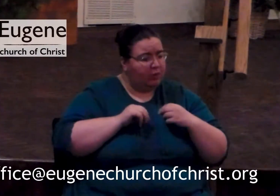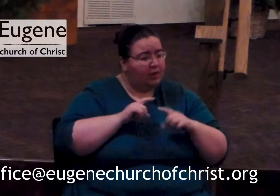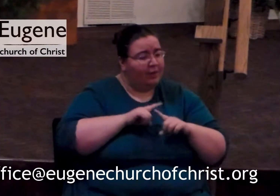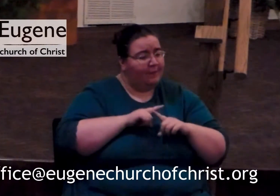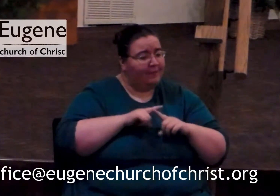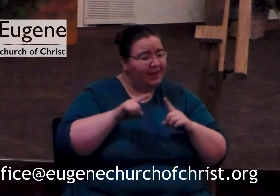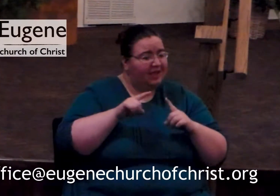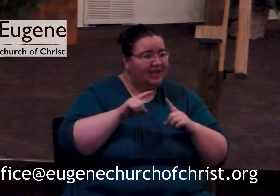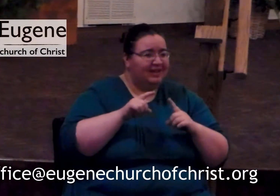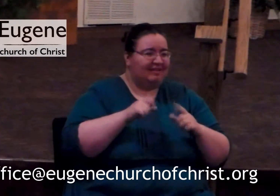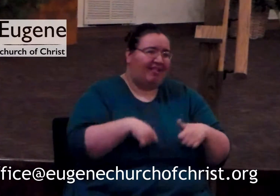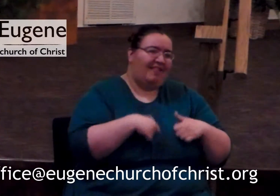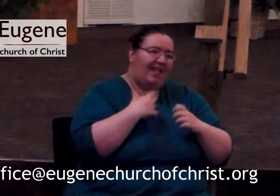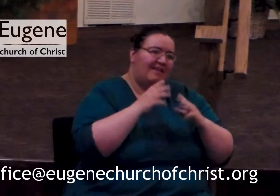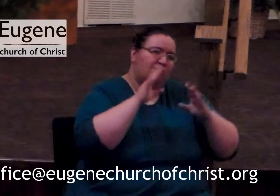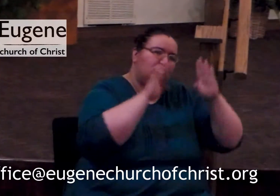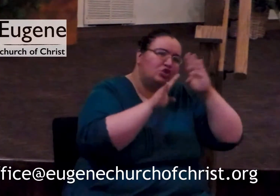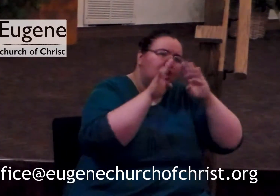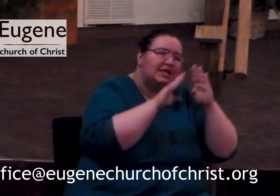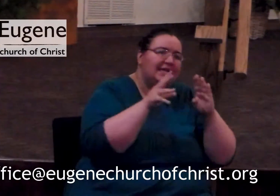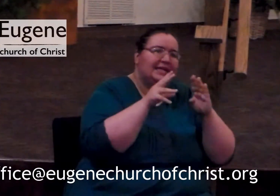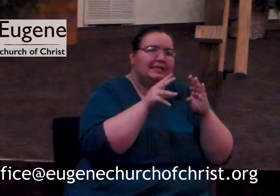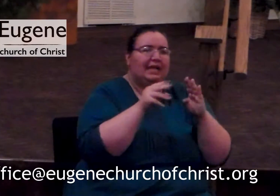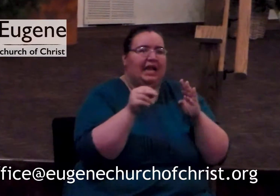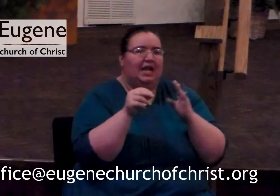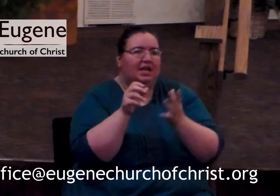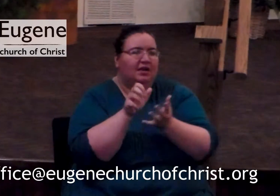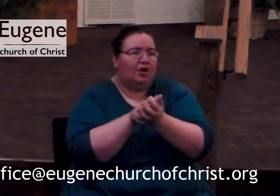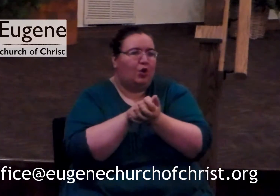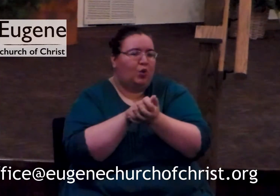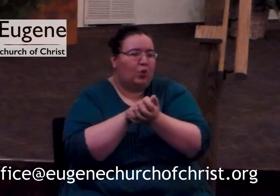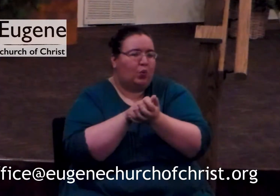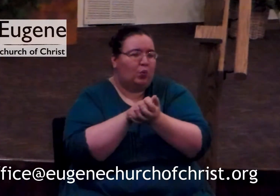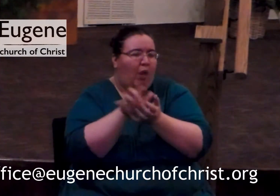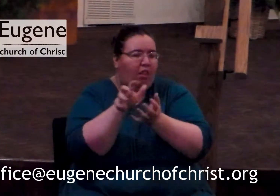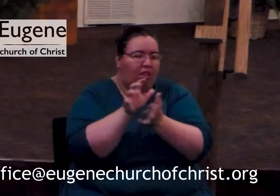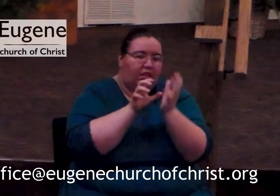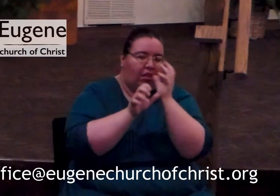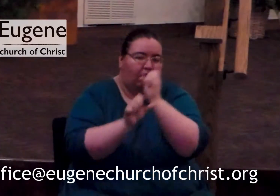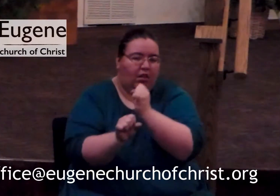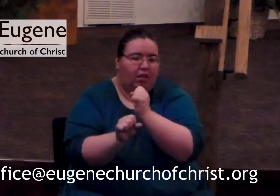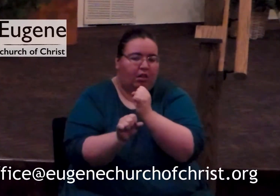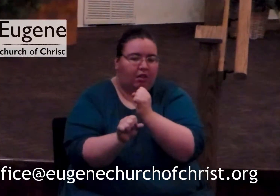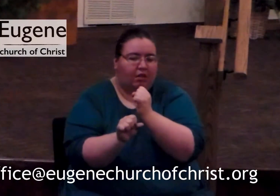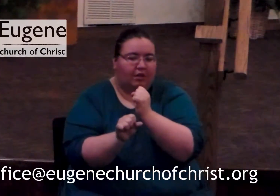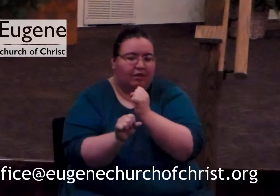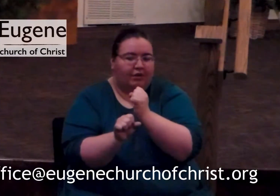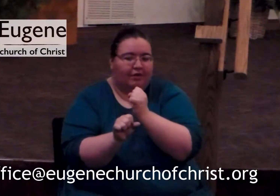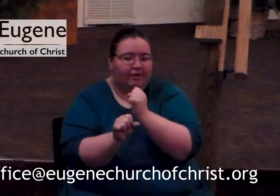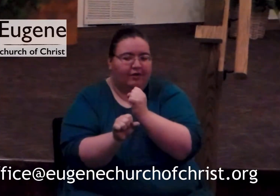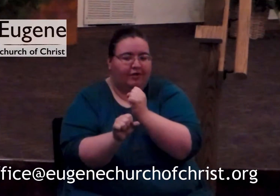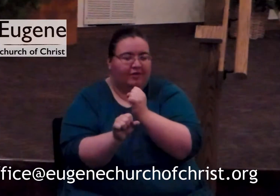choke the word, making it unfruitful. Now this clearly is just Matthew's day. These kinds of things never happen anymore.